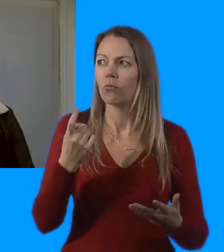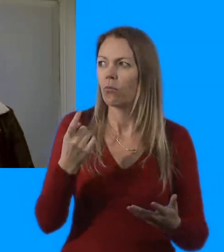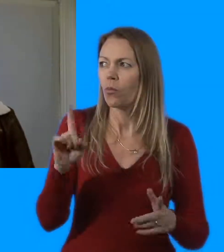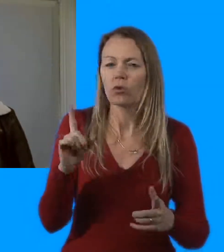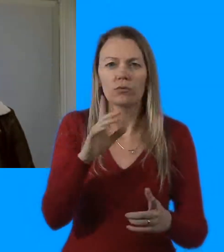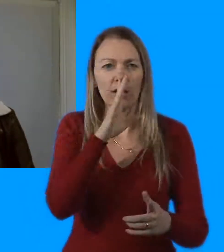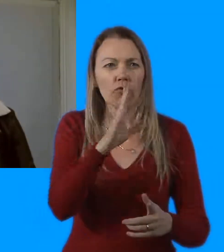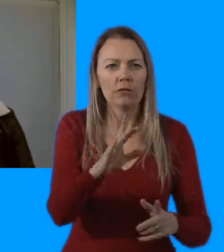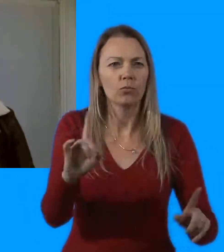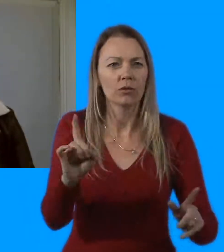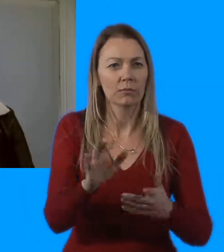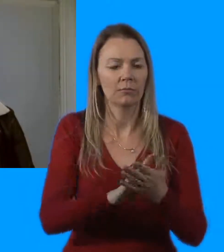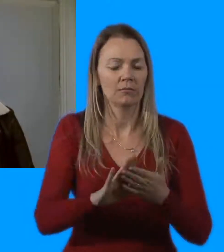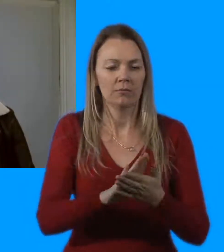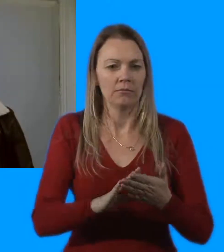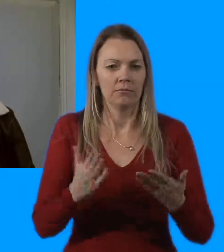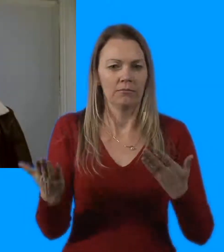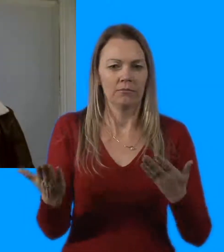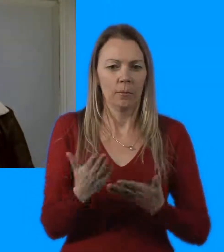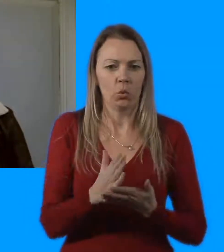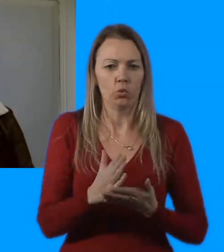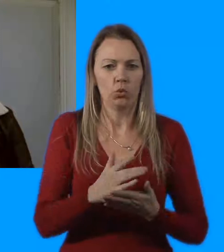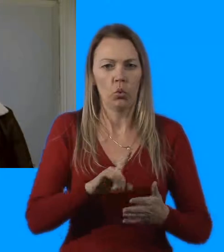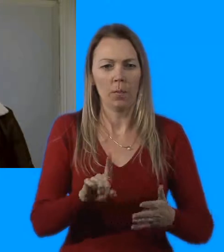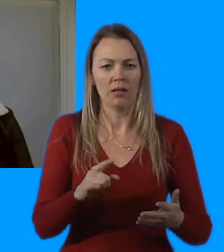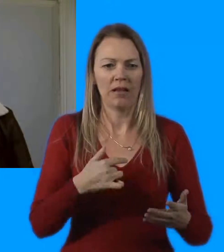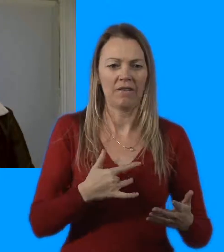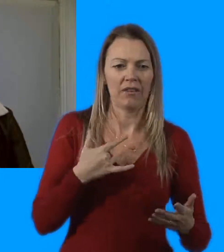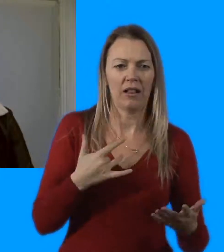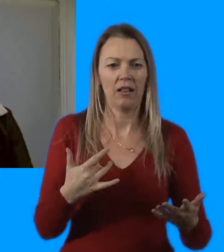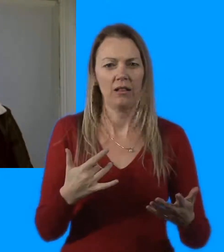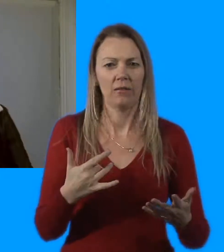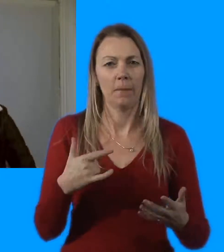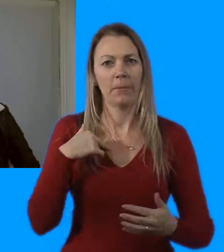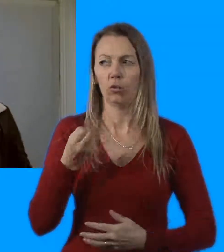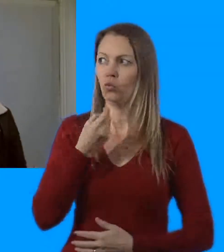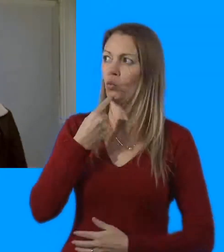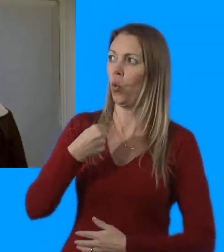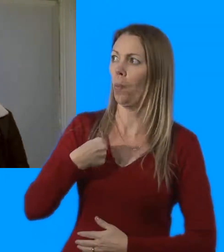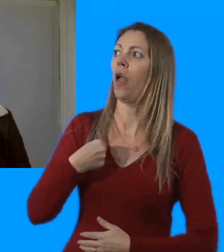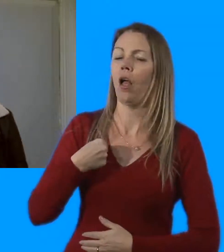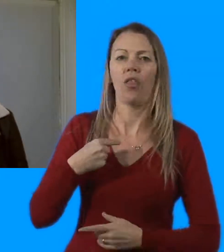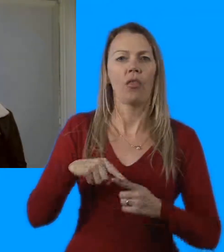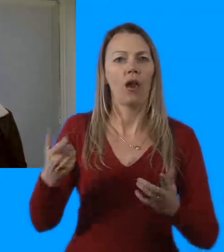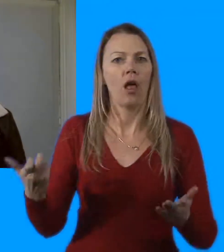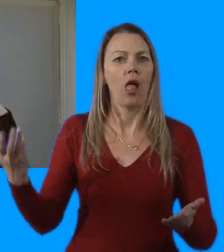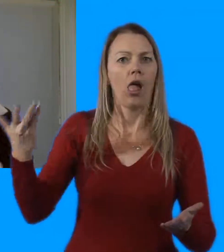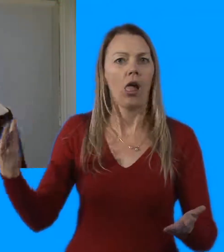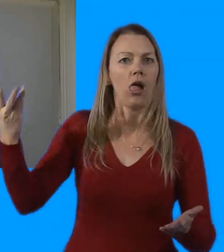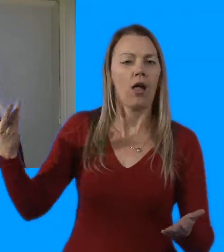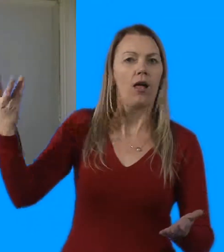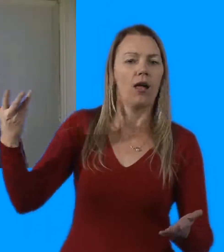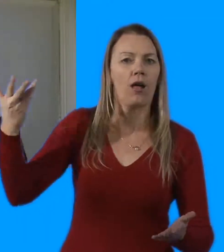I don't know the direct root of what it would be, obviously, but I think whatever people have been told, it